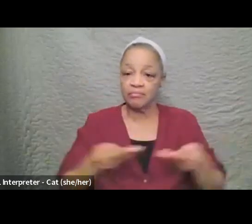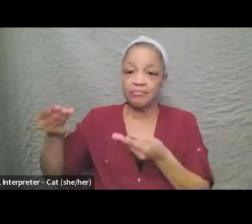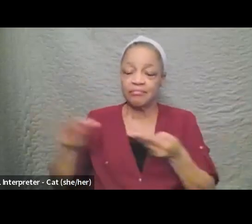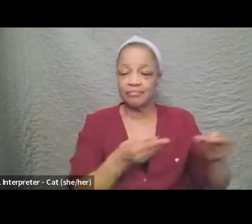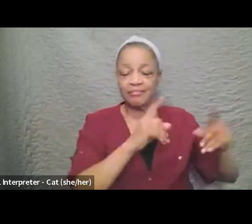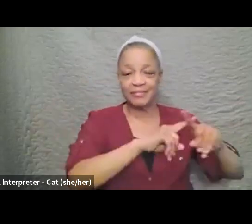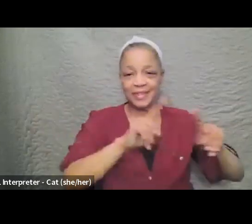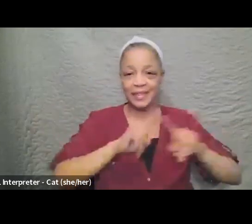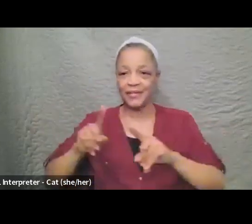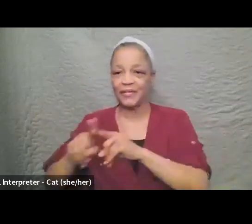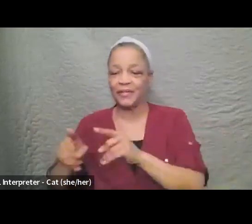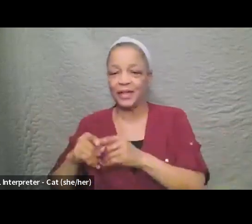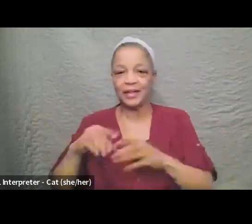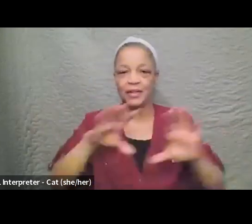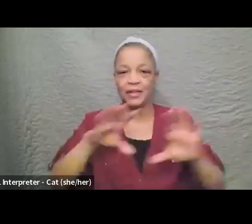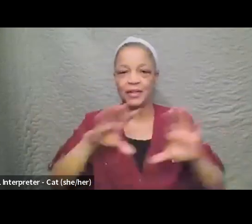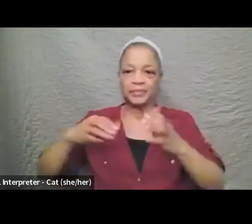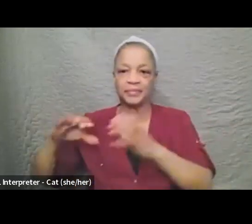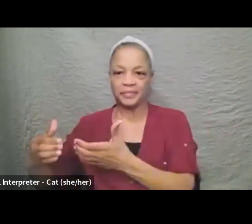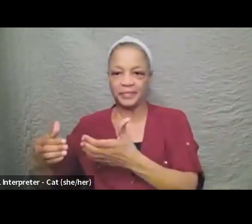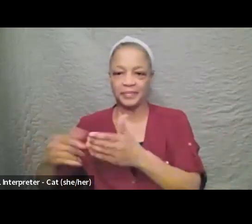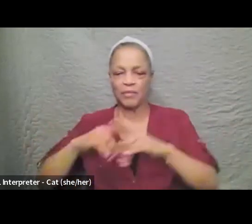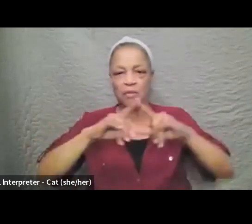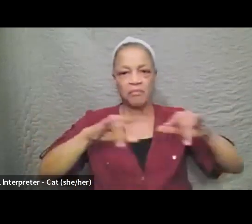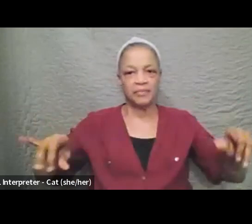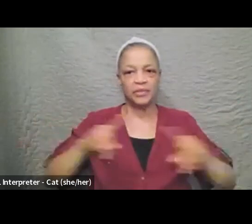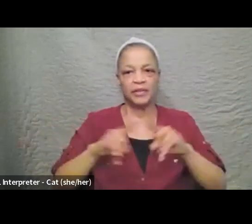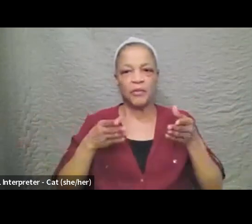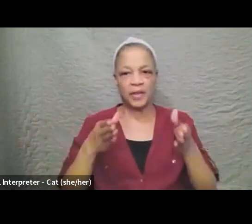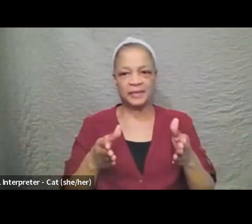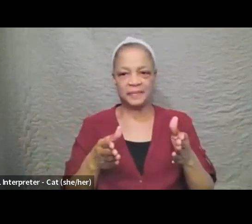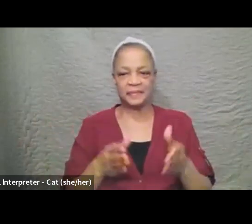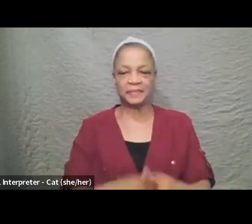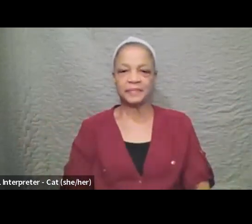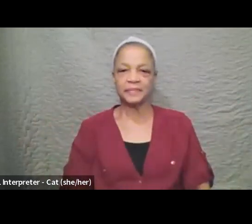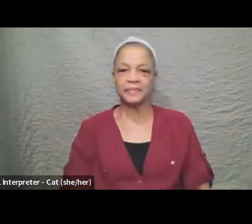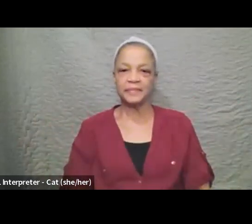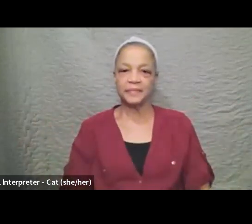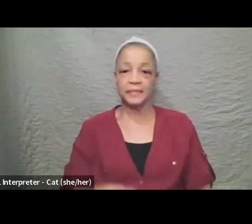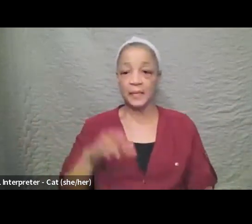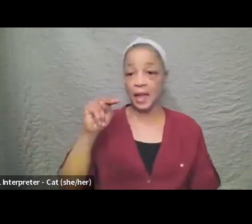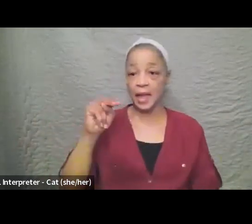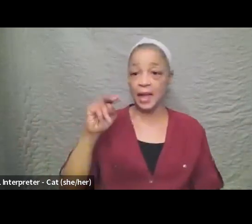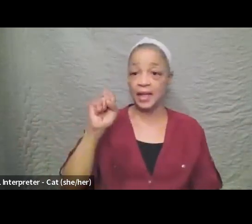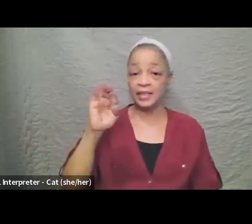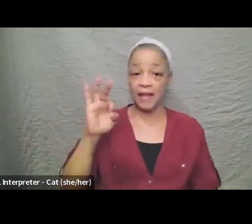different entities in a variety of directions. NSF to